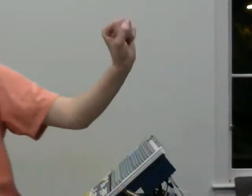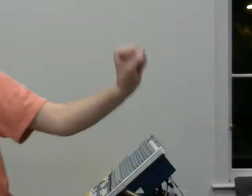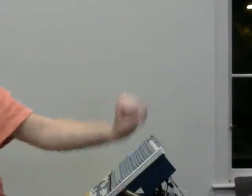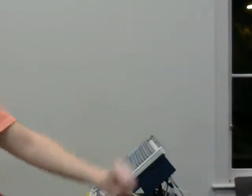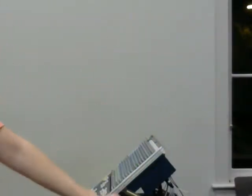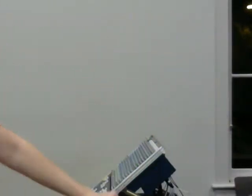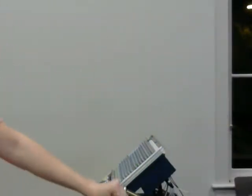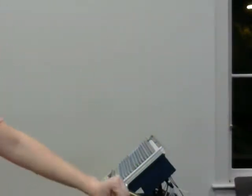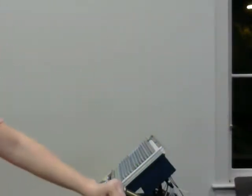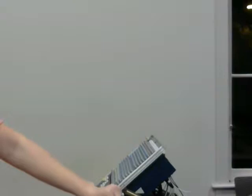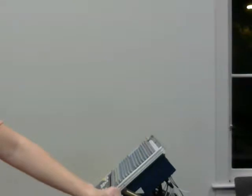R-I-S.